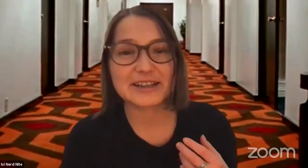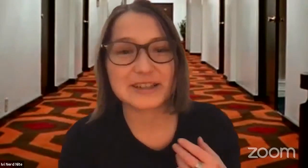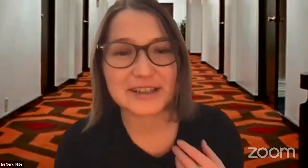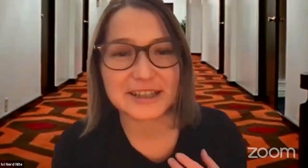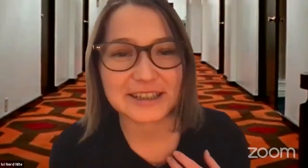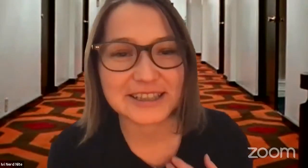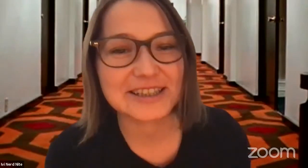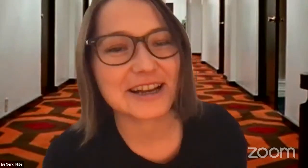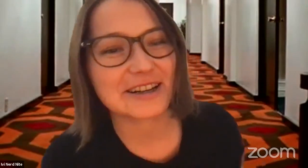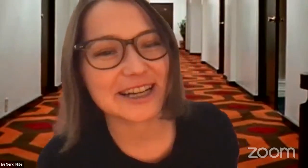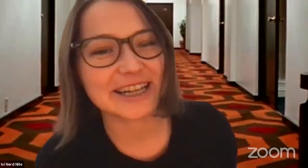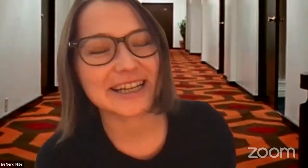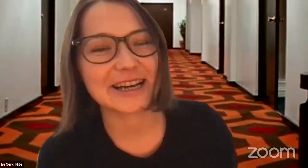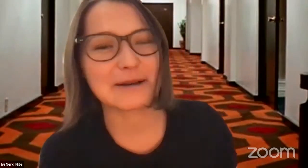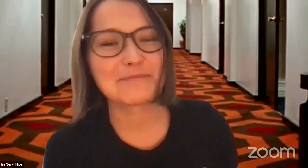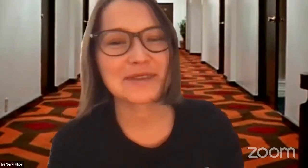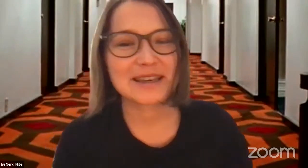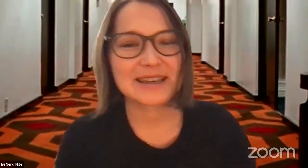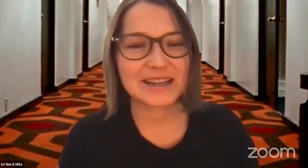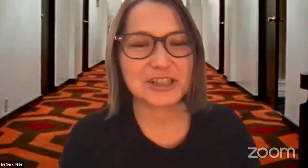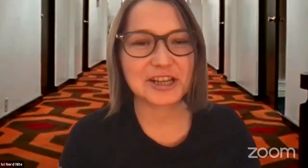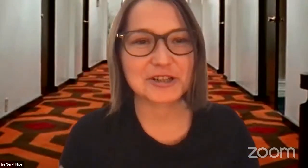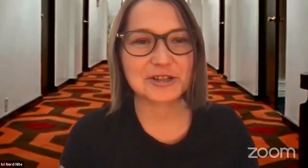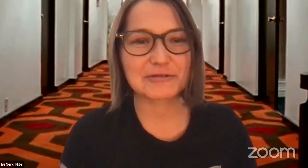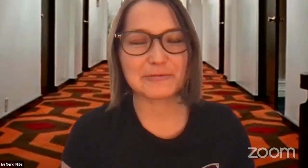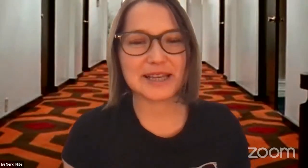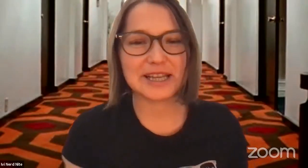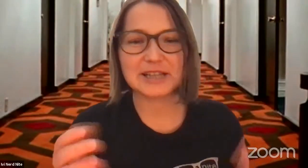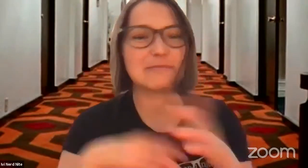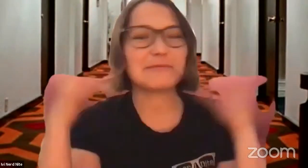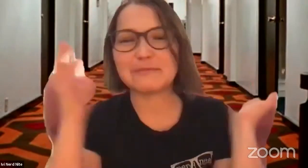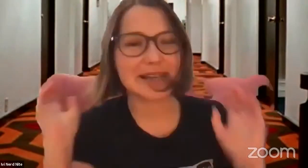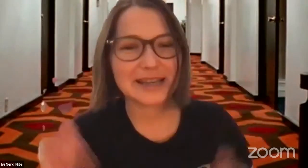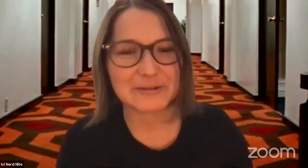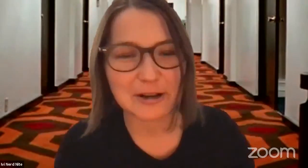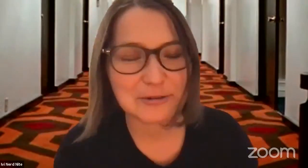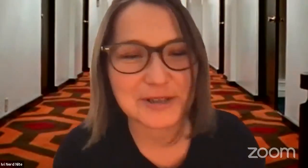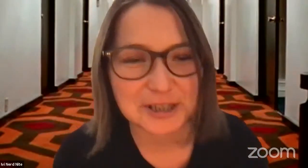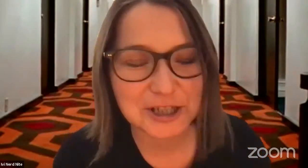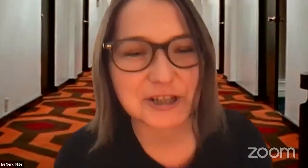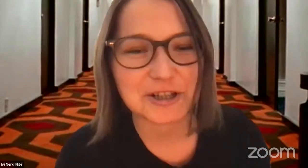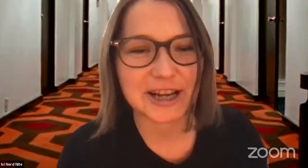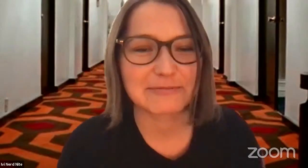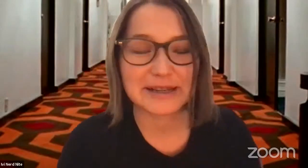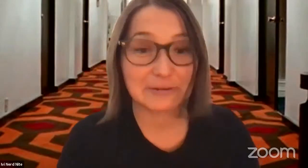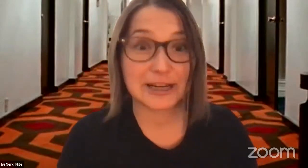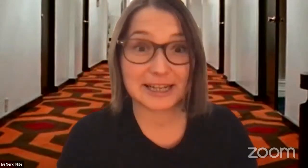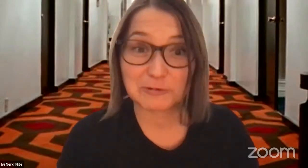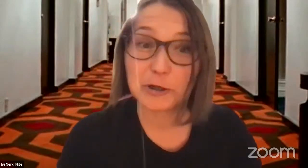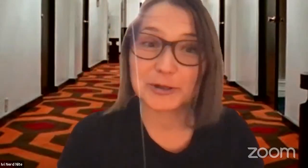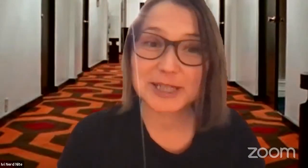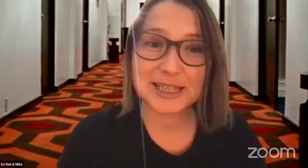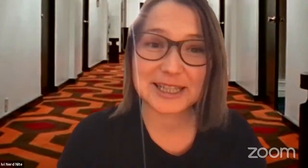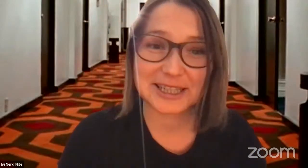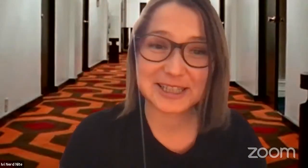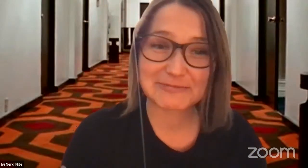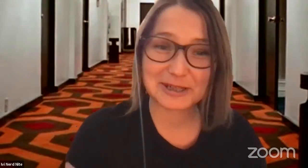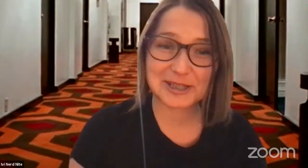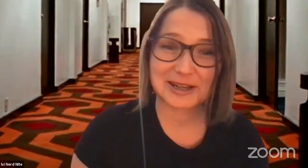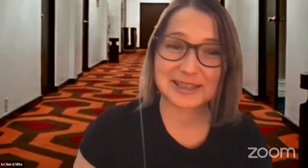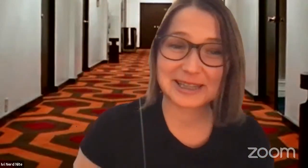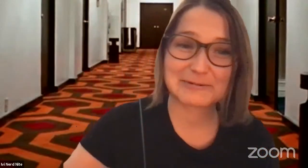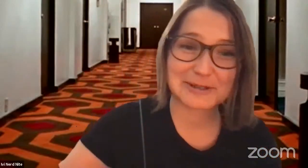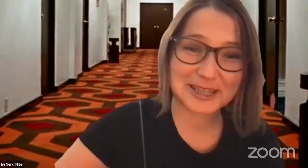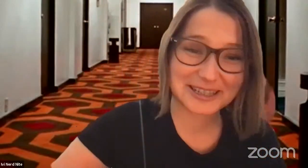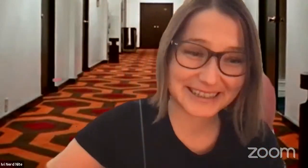is there a danger of me making a random gesture and being really rude in